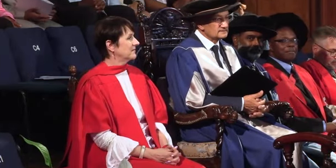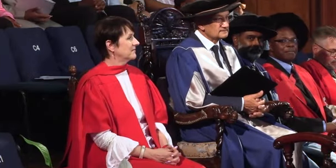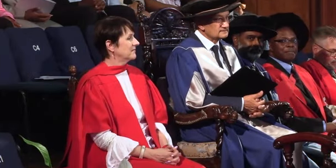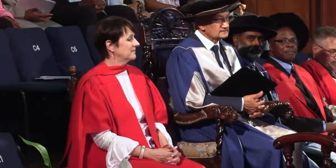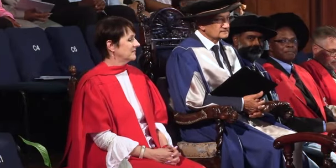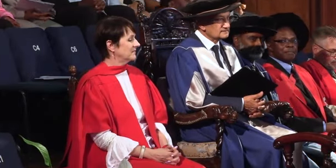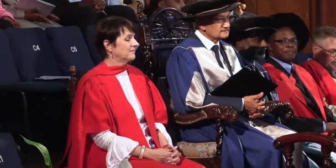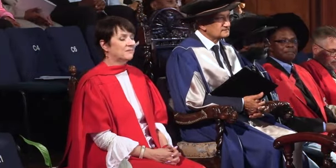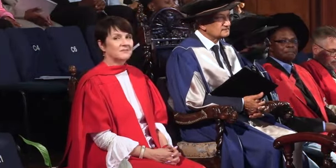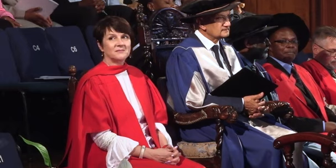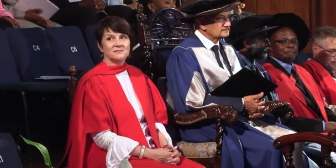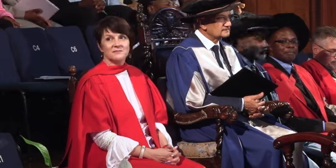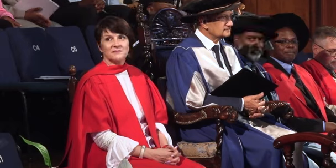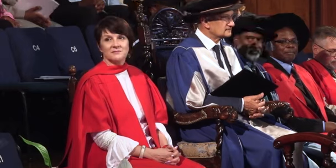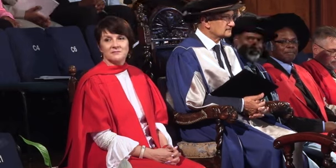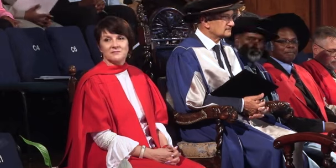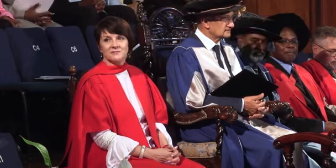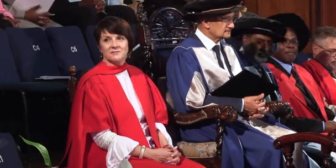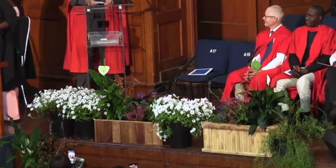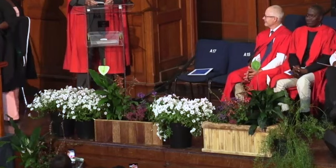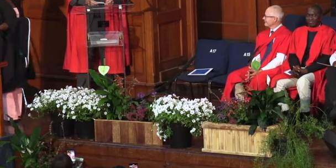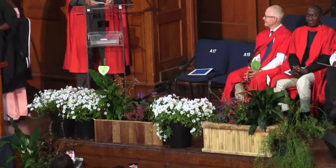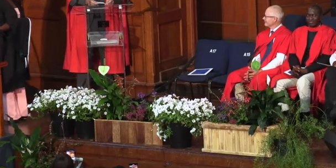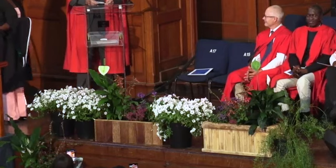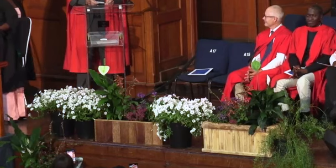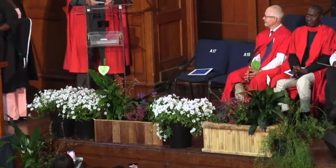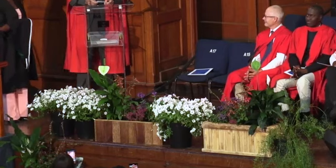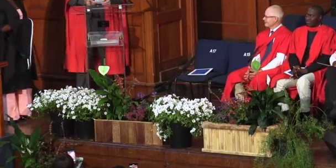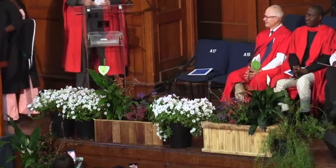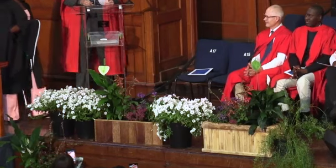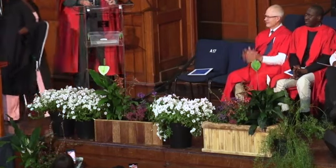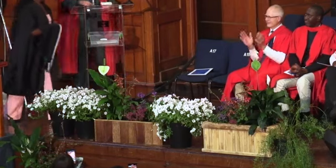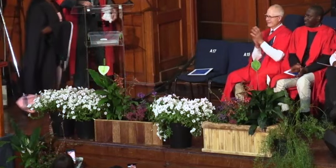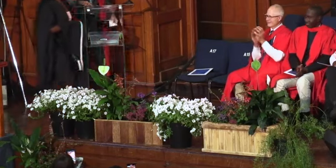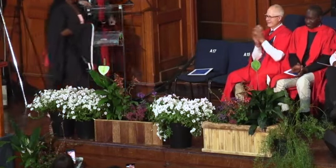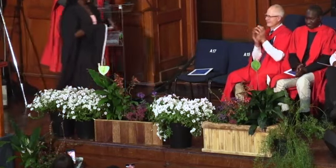For a Master of City and Regional Planning, Eda Olahiya Mkombezi.